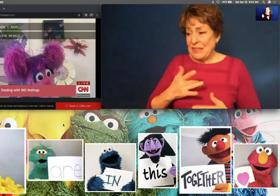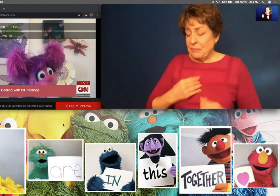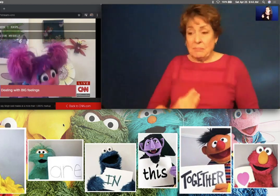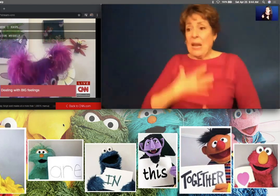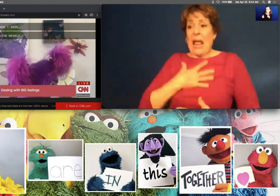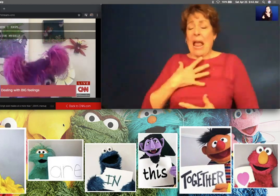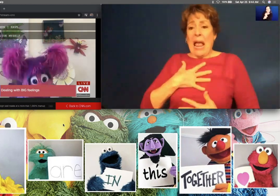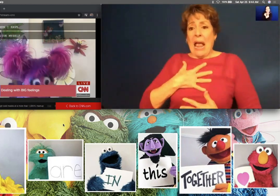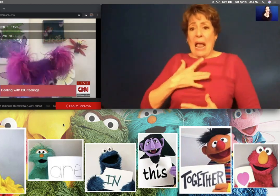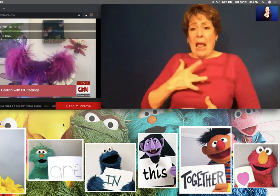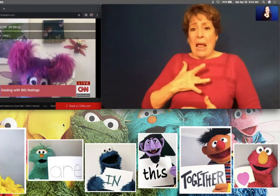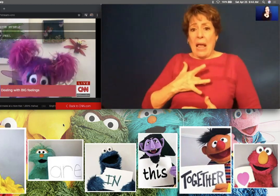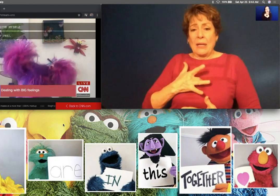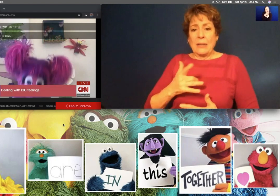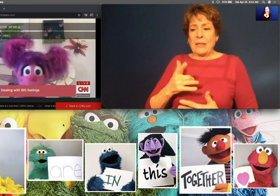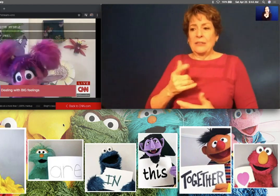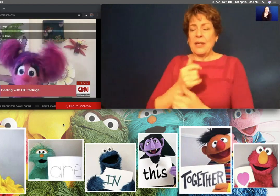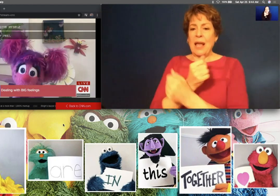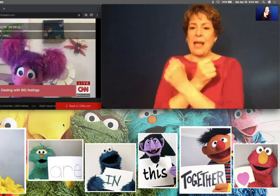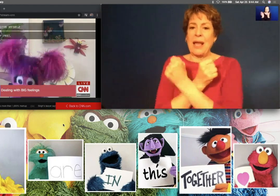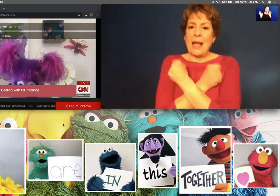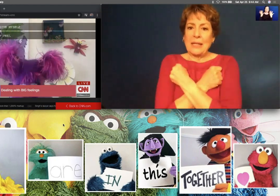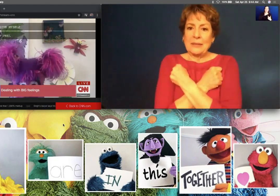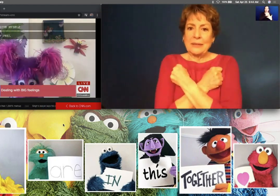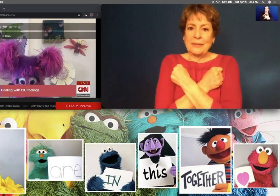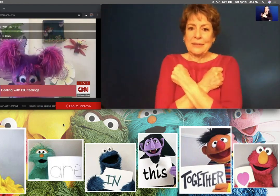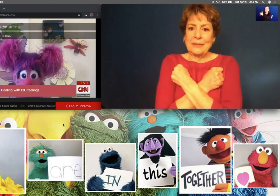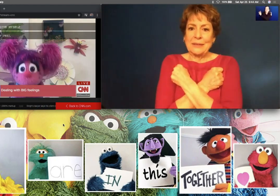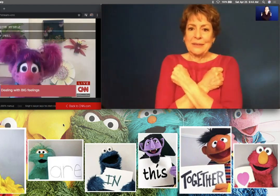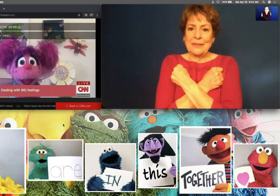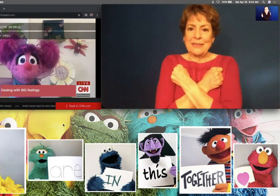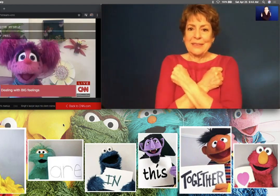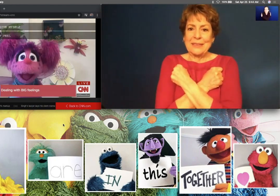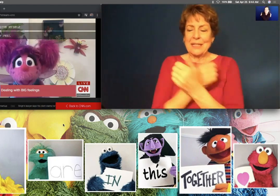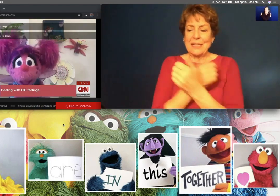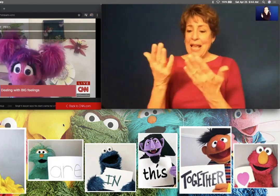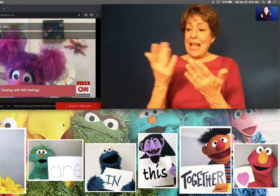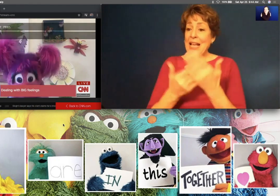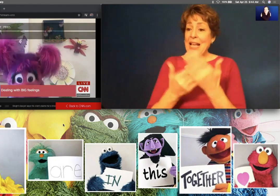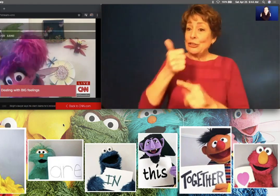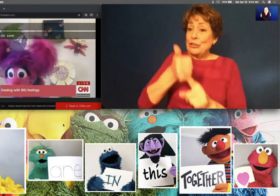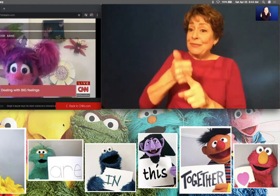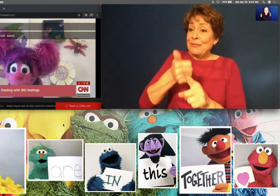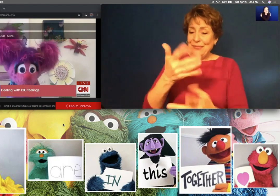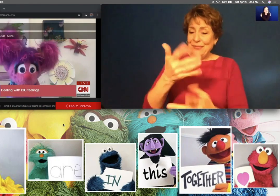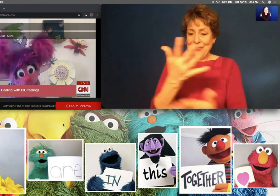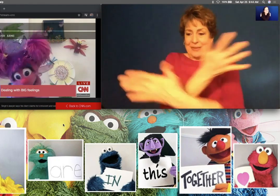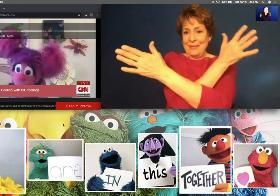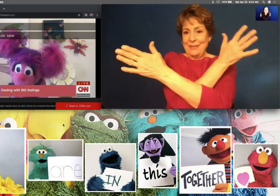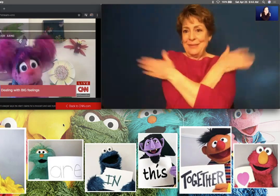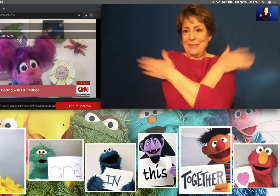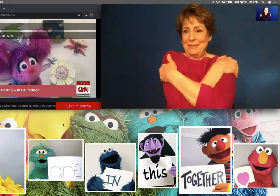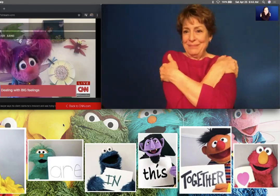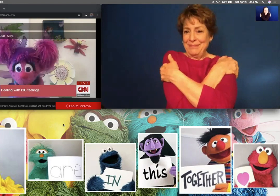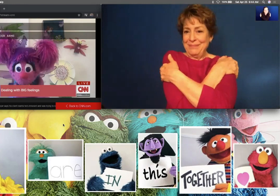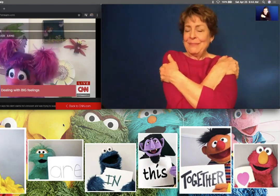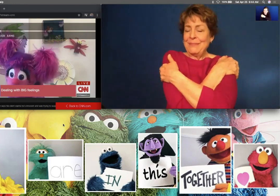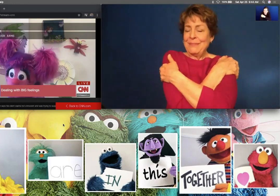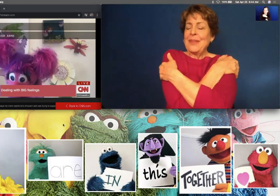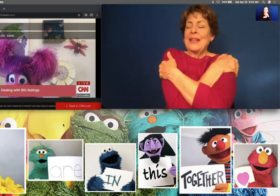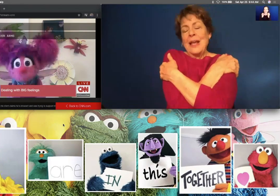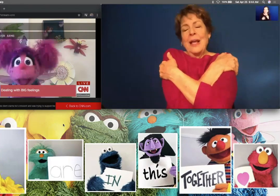give myself a hug and make myself feel better. Oh, I'll show you. You just put your arms around